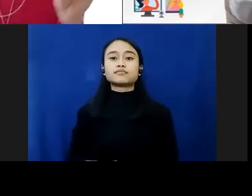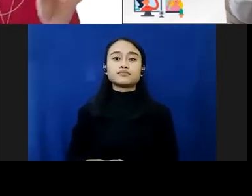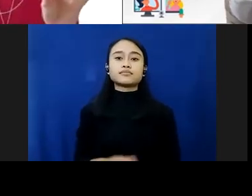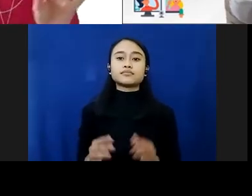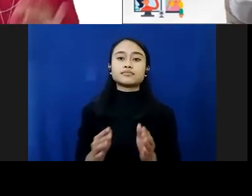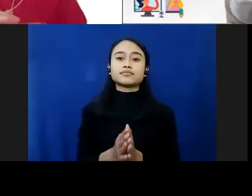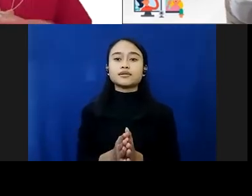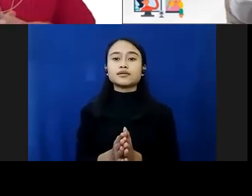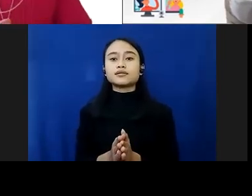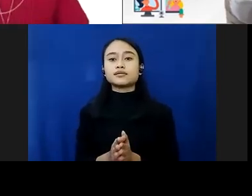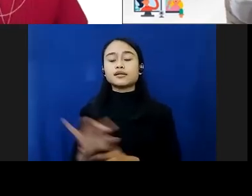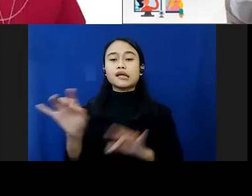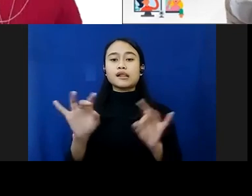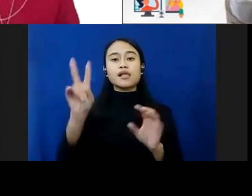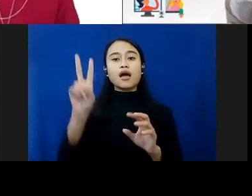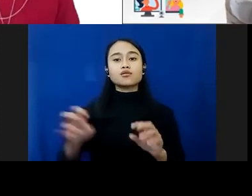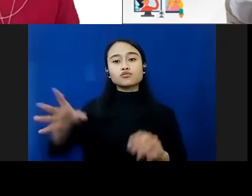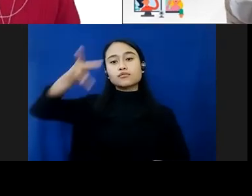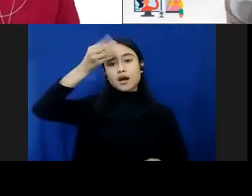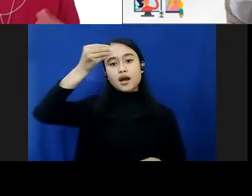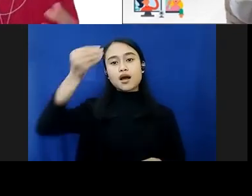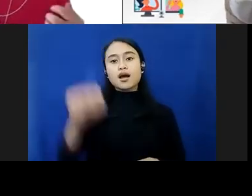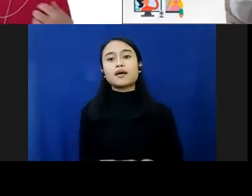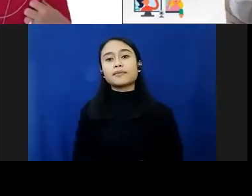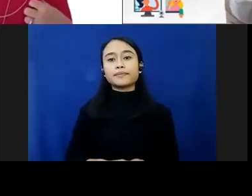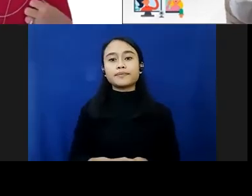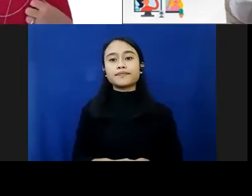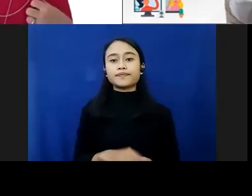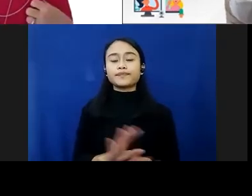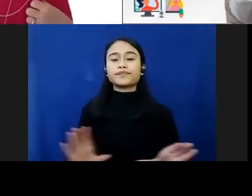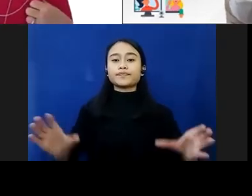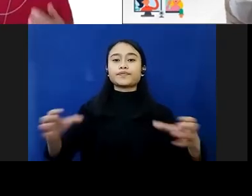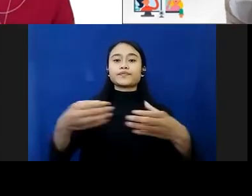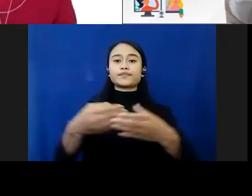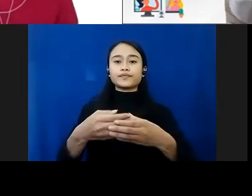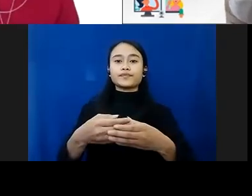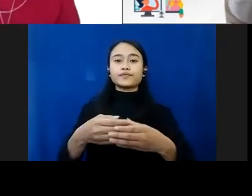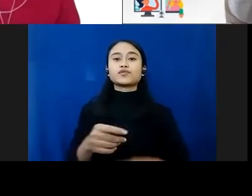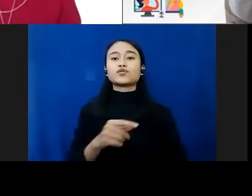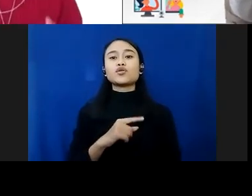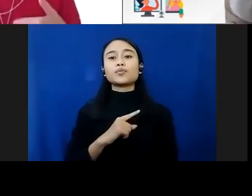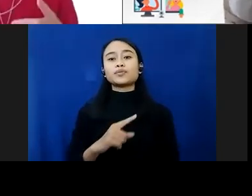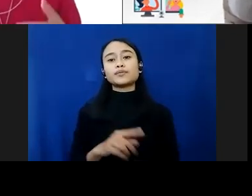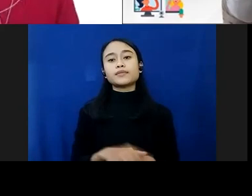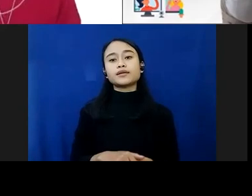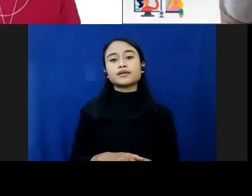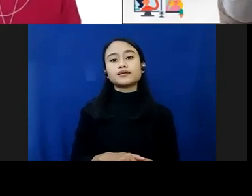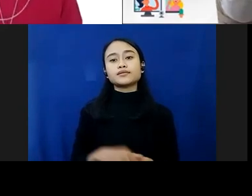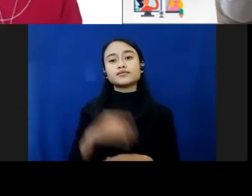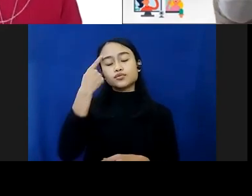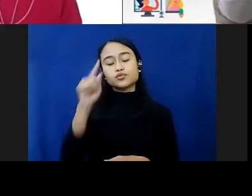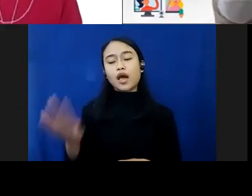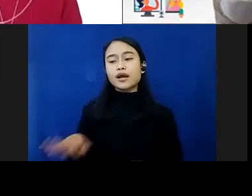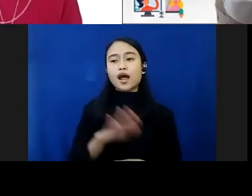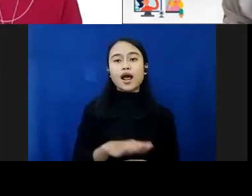we need to understand the boundaries and the privacy issues for children young people and adults